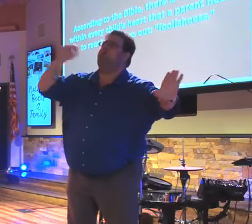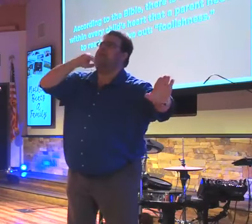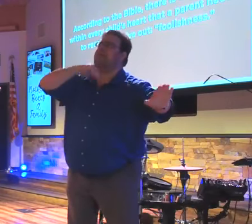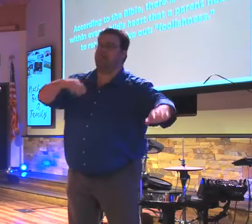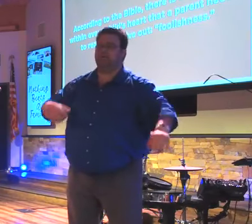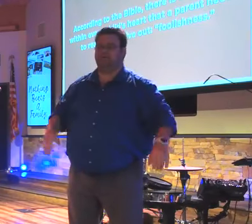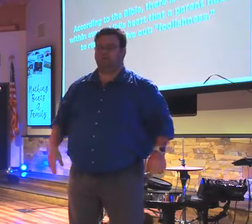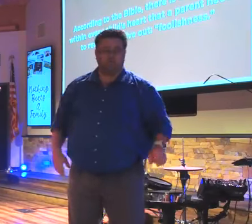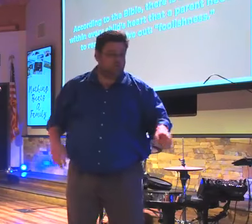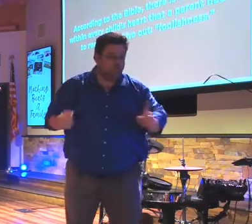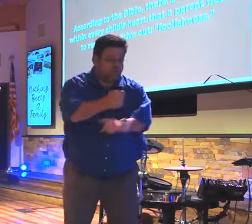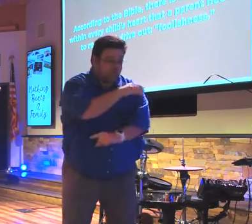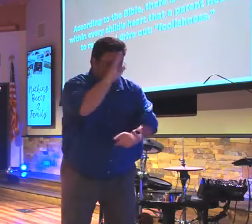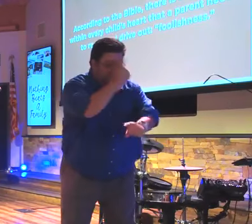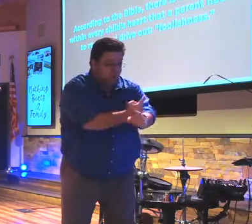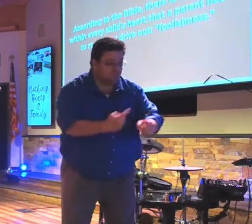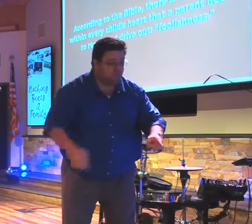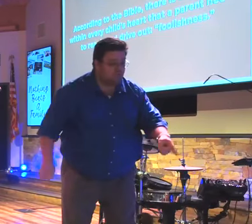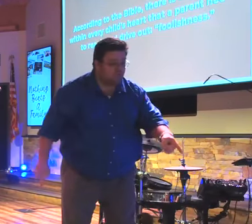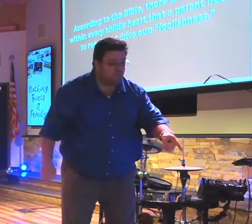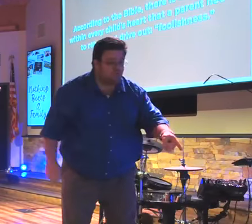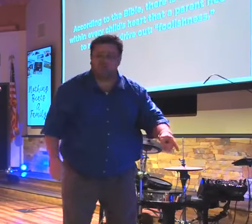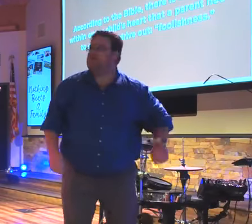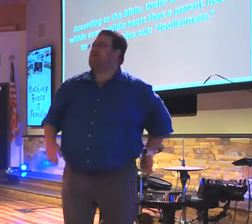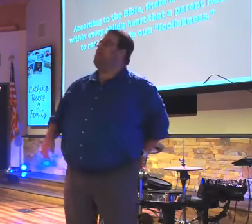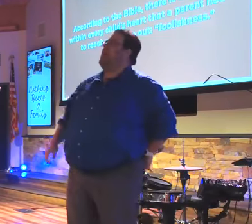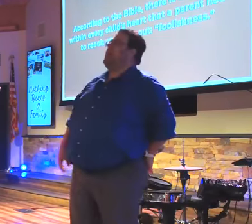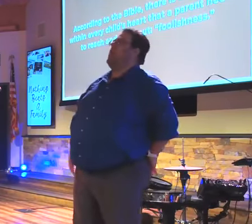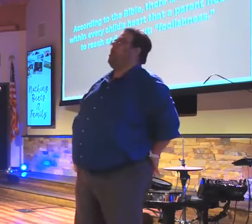Did you hit your brother? No.